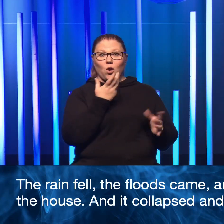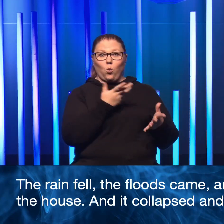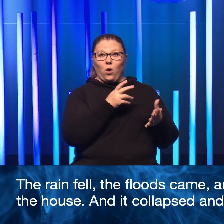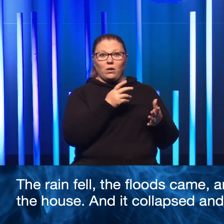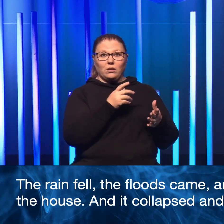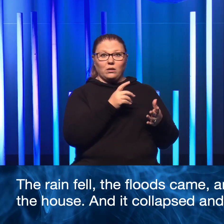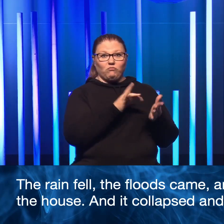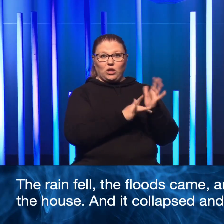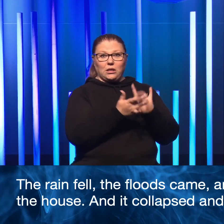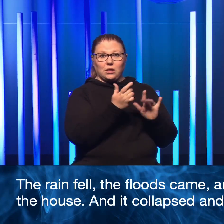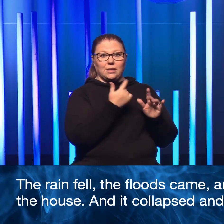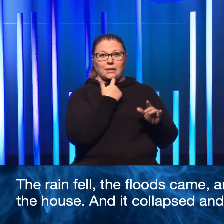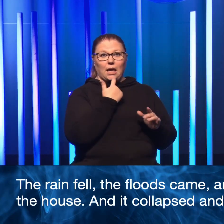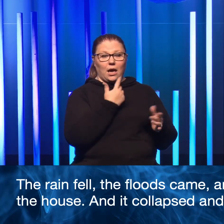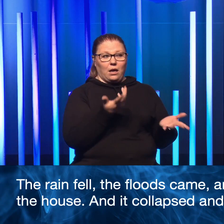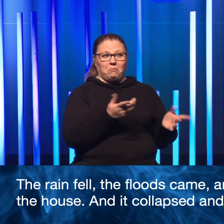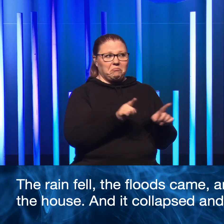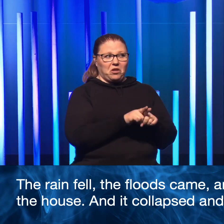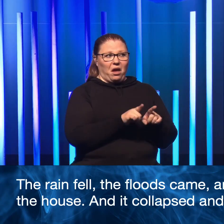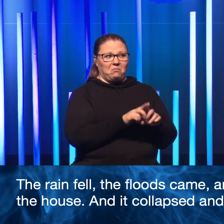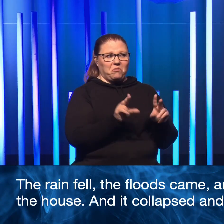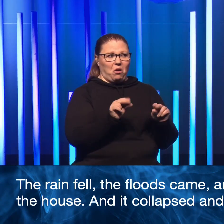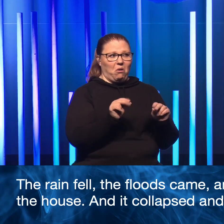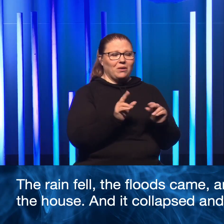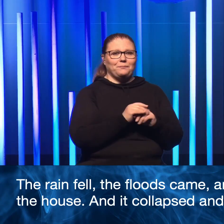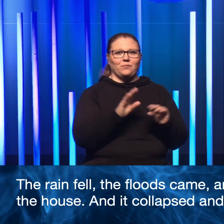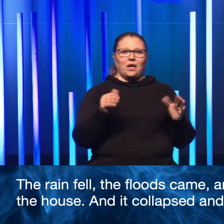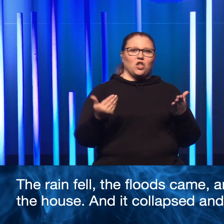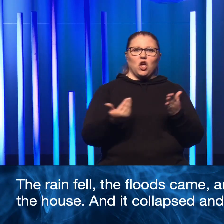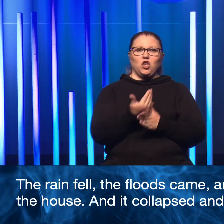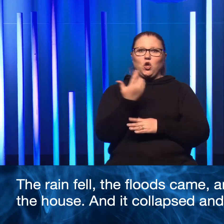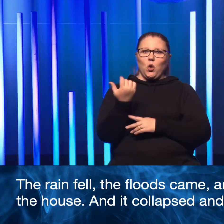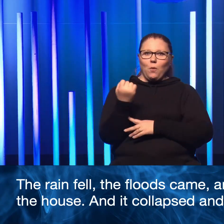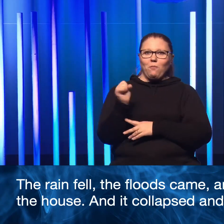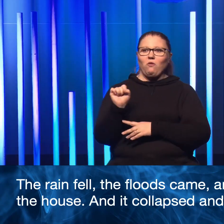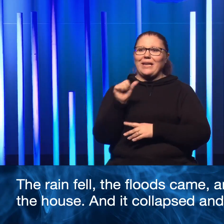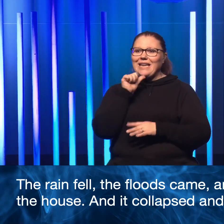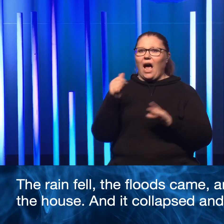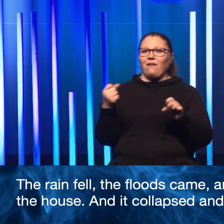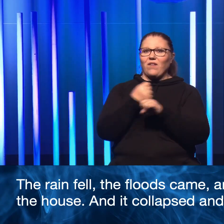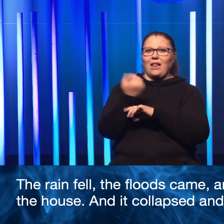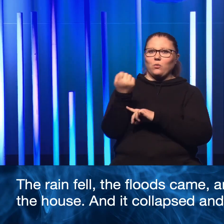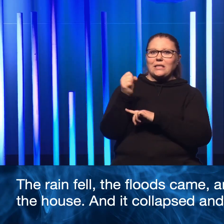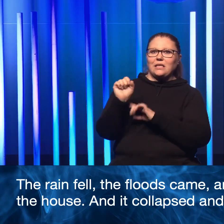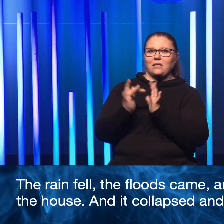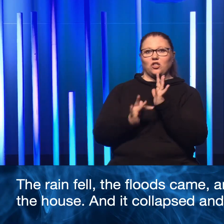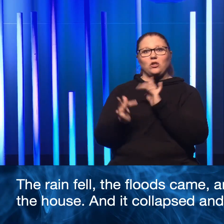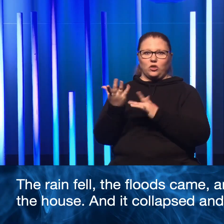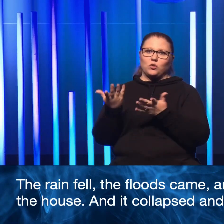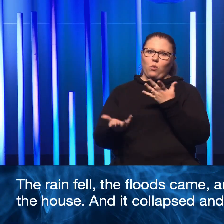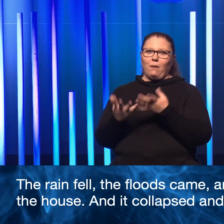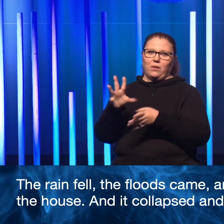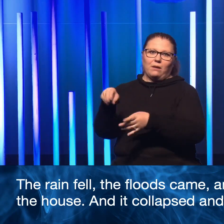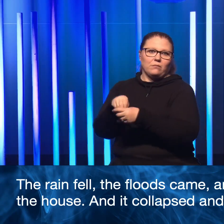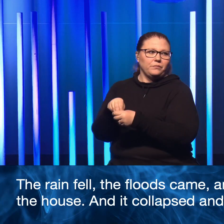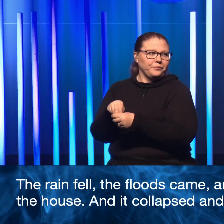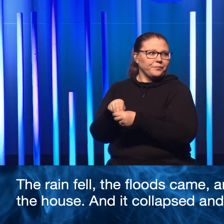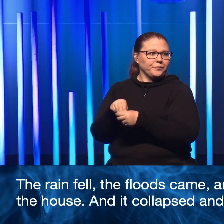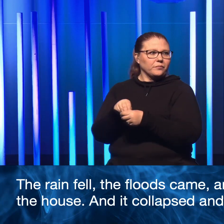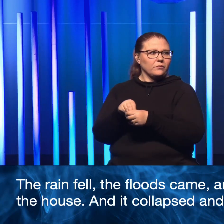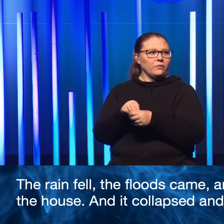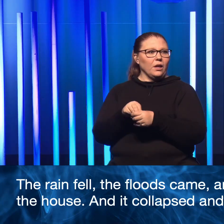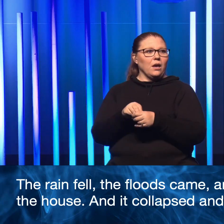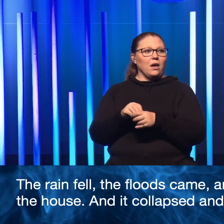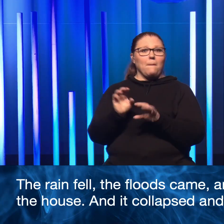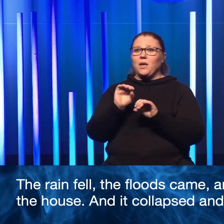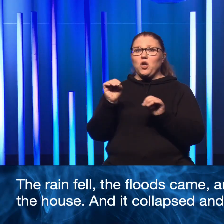way. I mean, there's a new movement taking place of nonviolent resistance that Jesus probably falls into, but nobody's walking around going, love